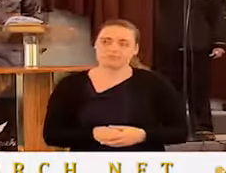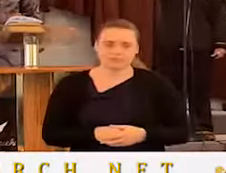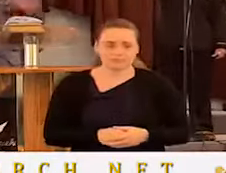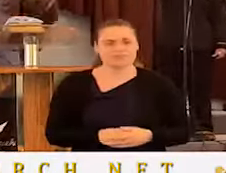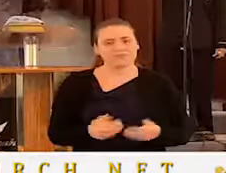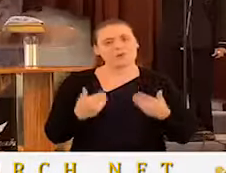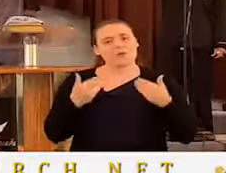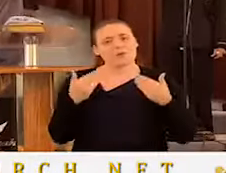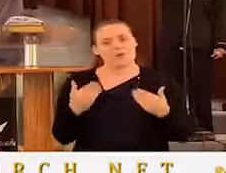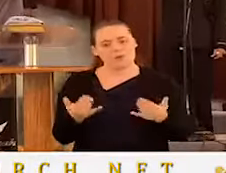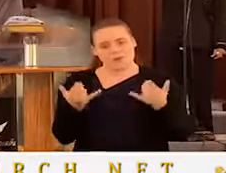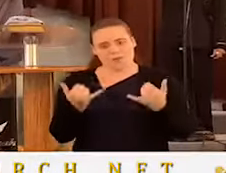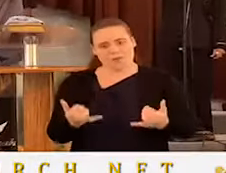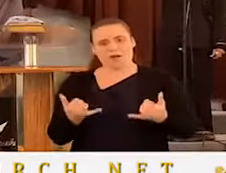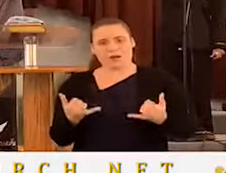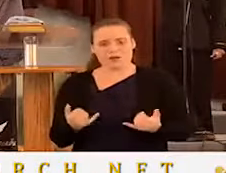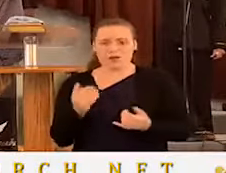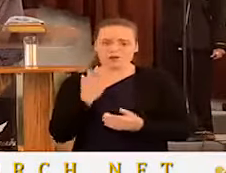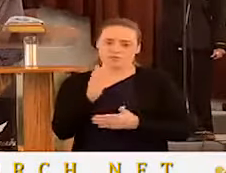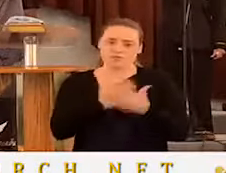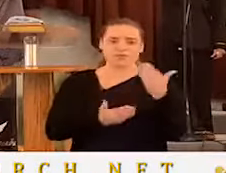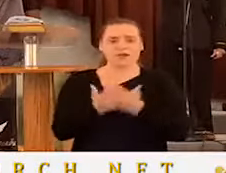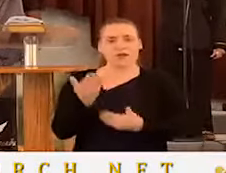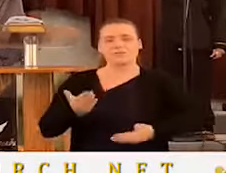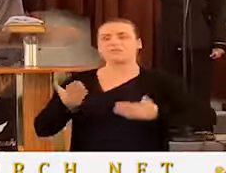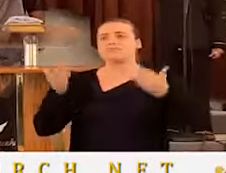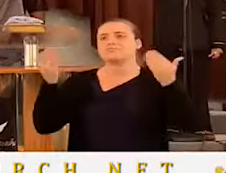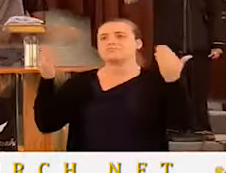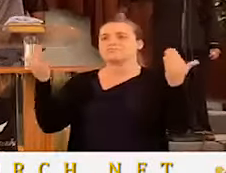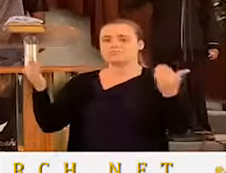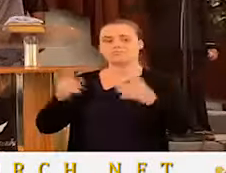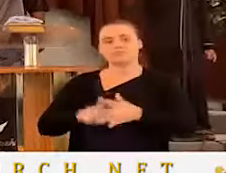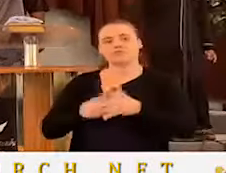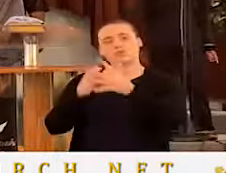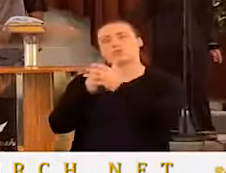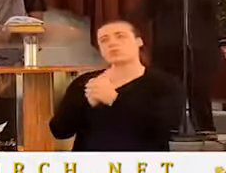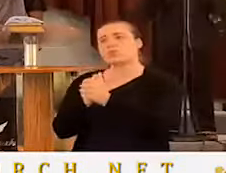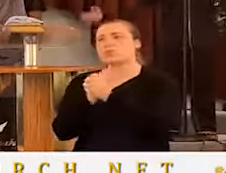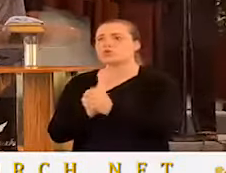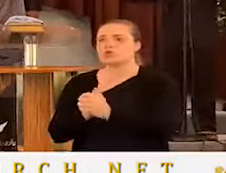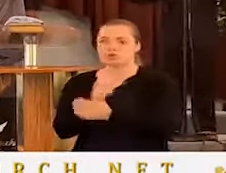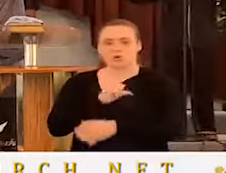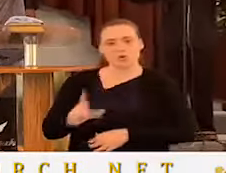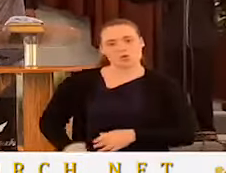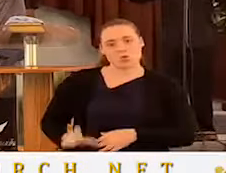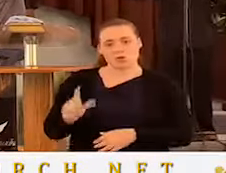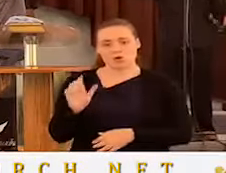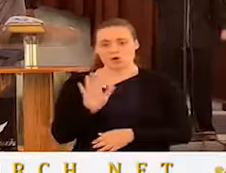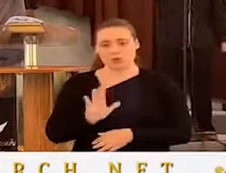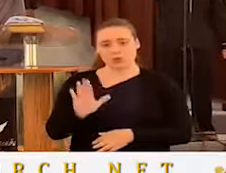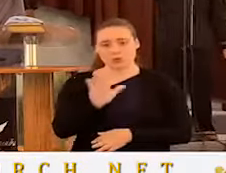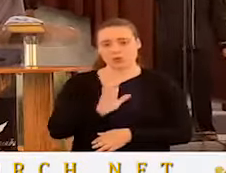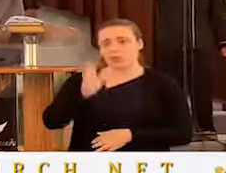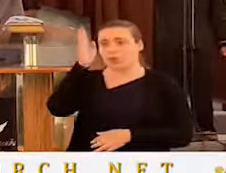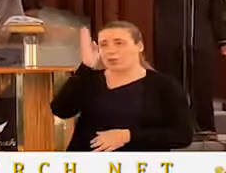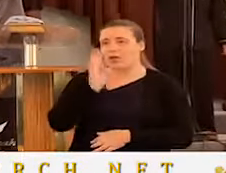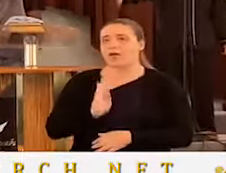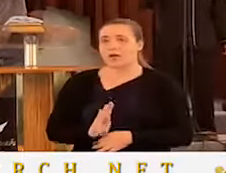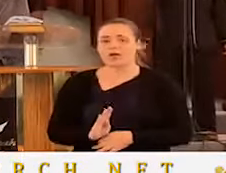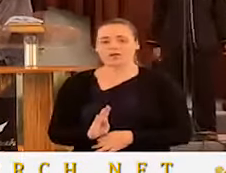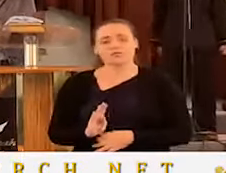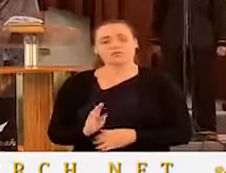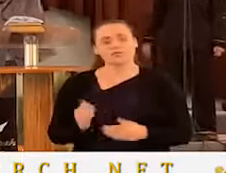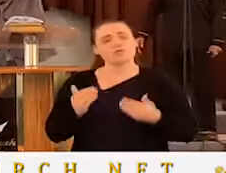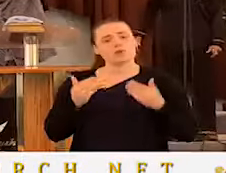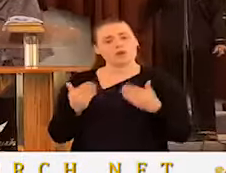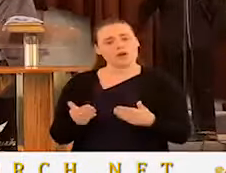where you are, I want you to lift your hands and begin to worship the Lord, your God. Come on, let your worship flow to